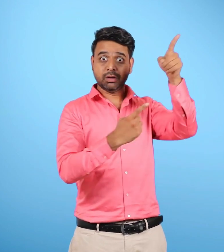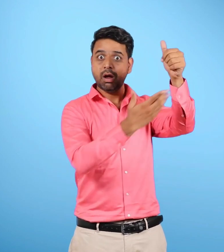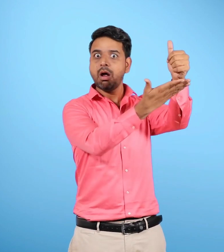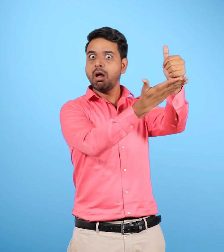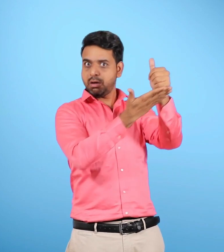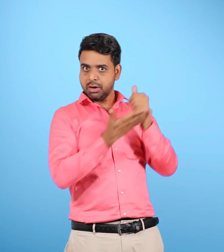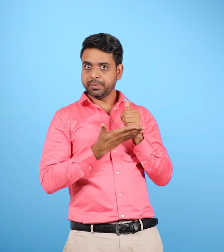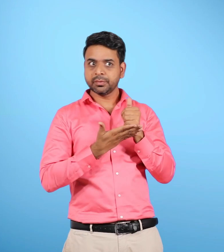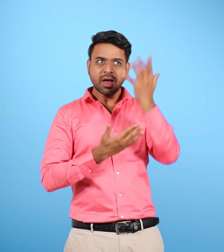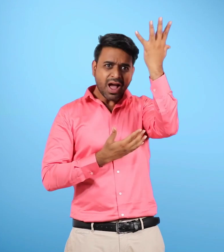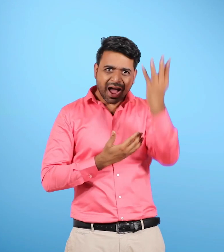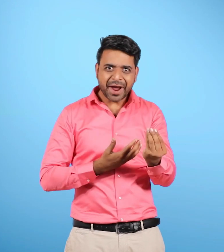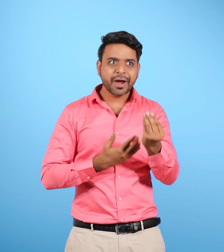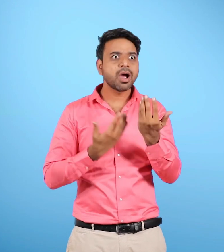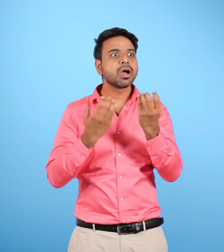to continue working at night.